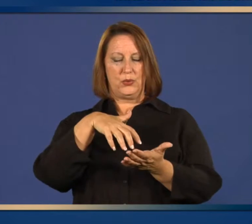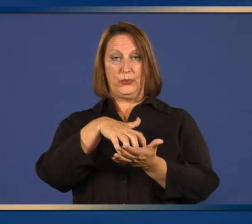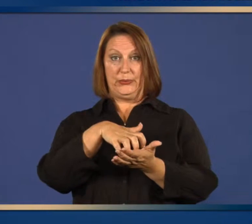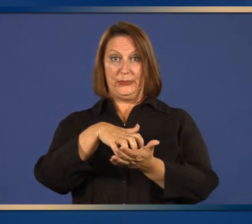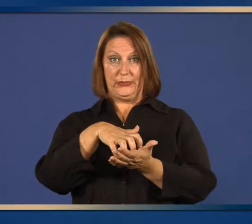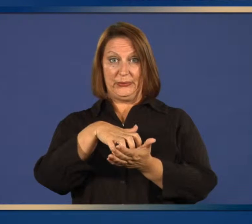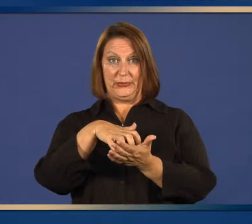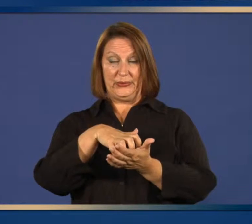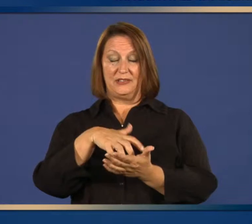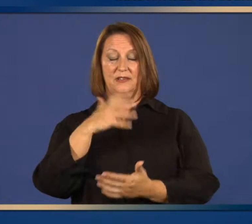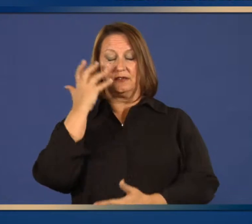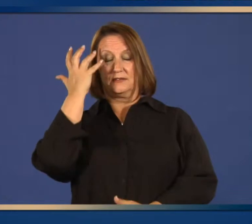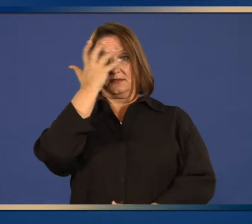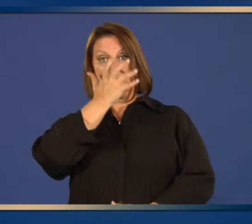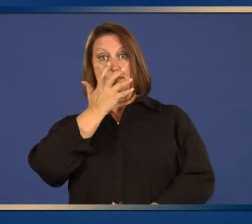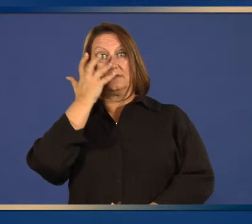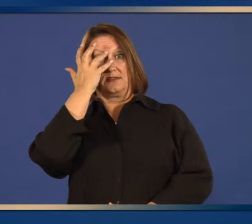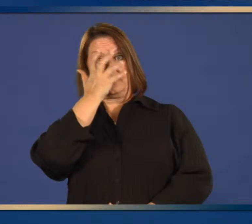or dizziness.